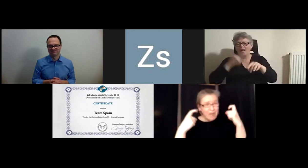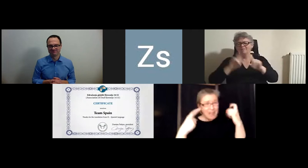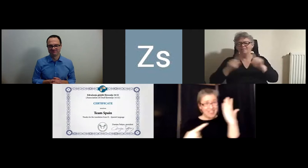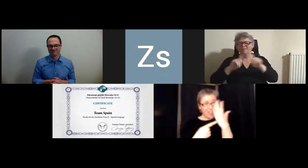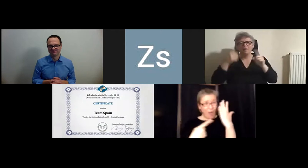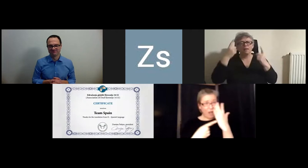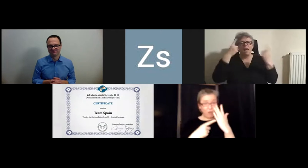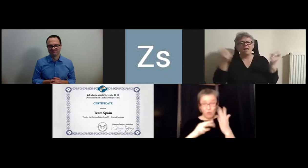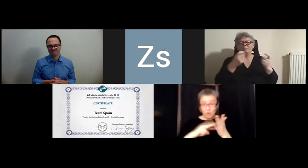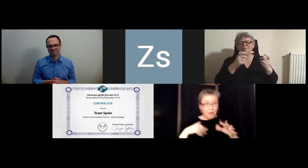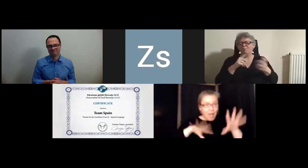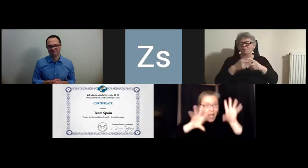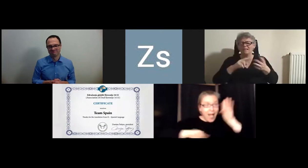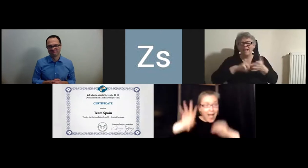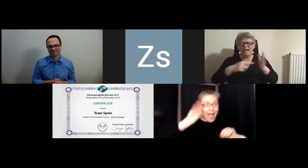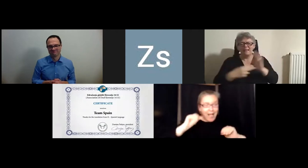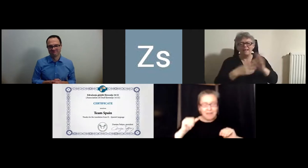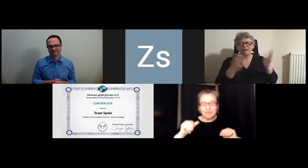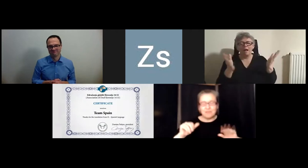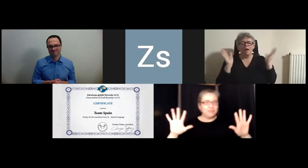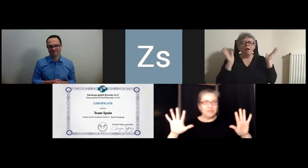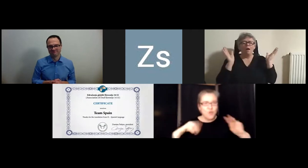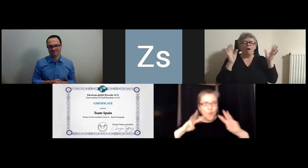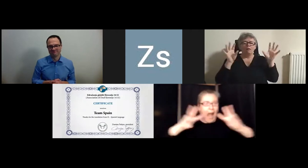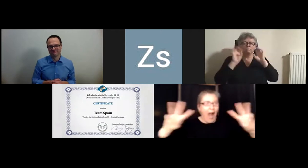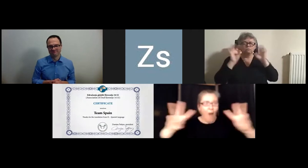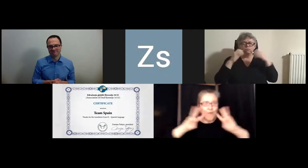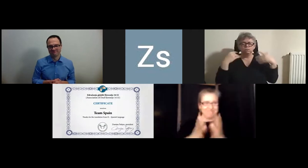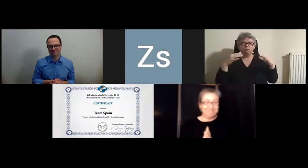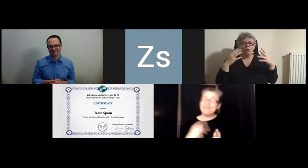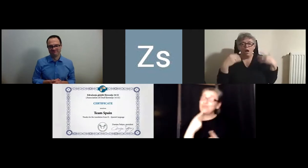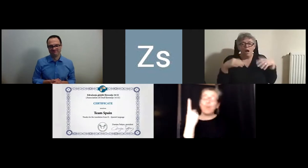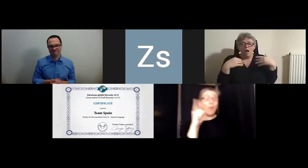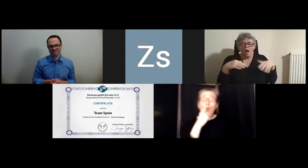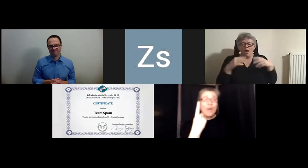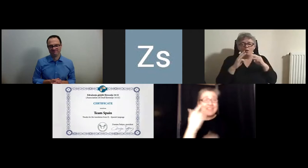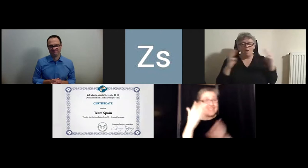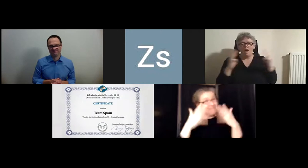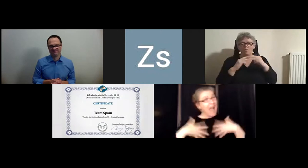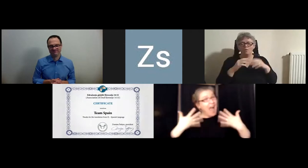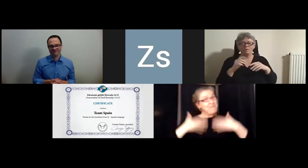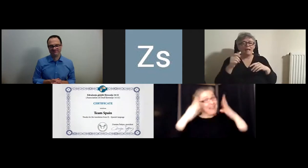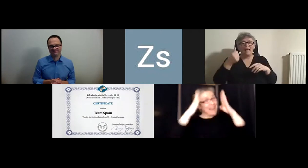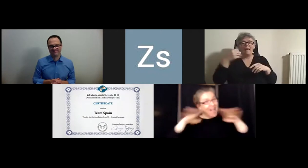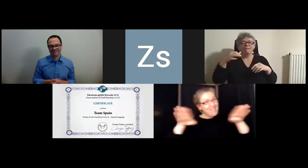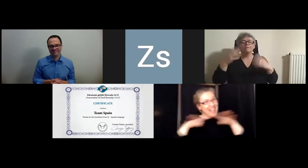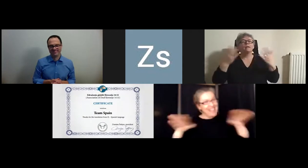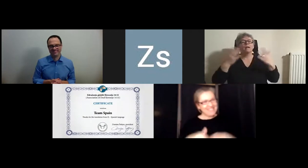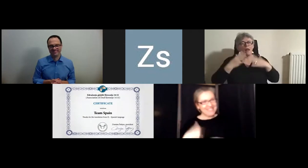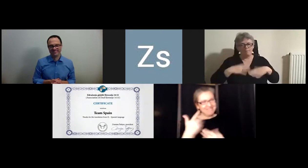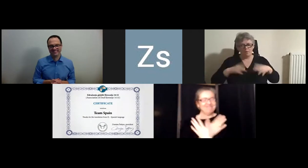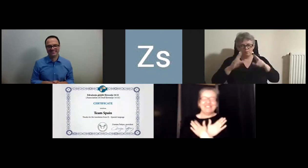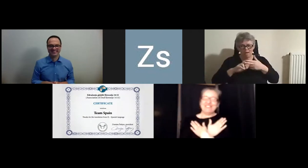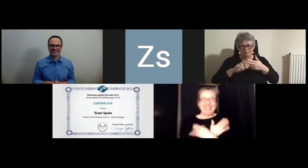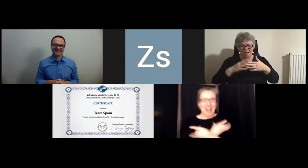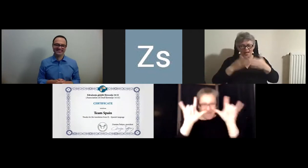languages, all these other presenters. Very impressive. Thank you to you, Dami, and to the